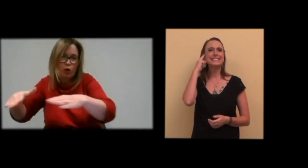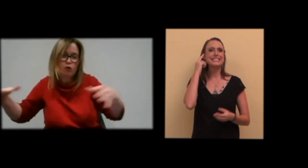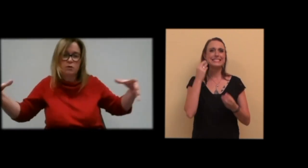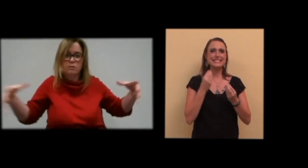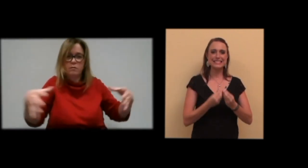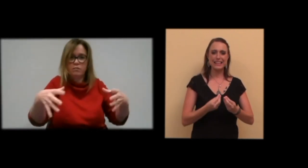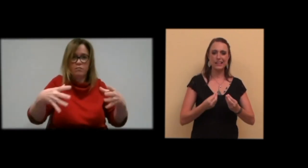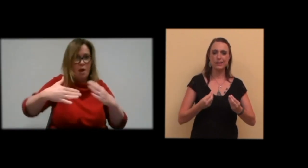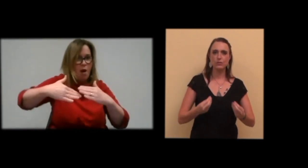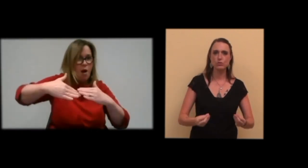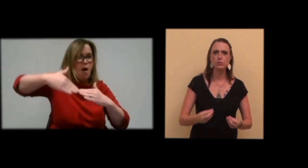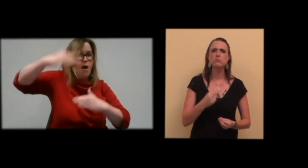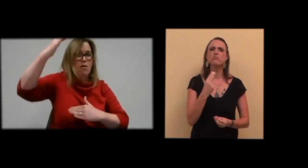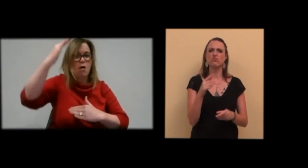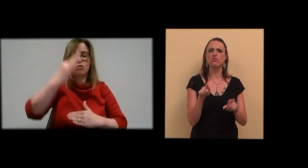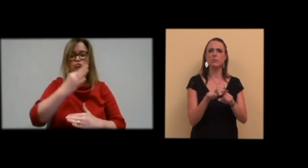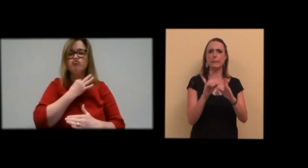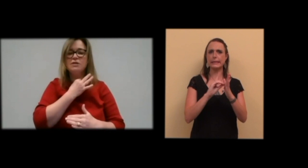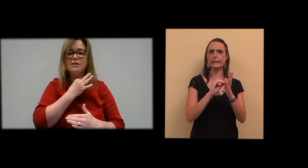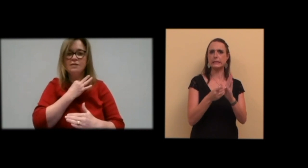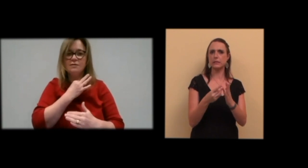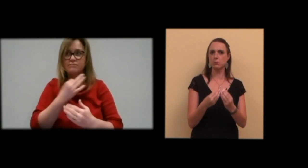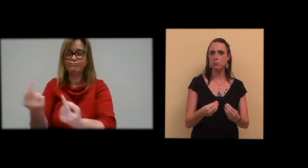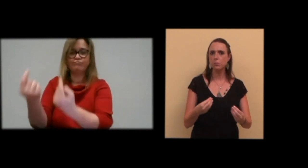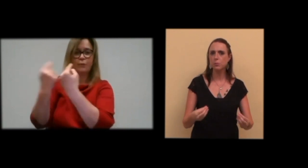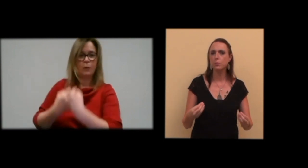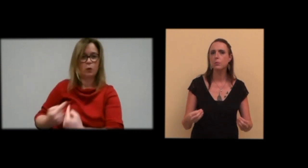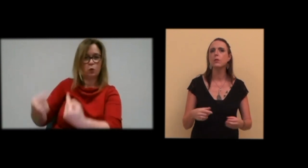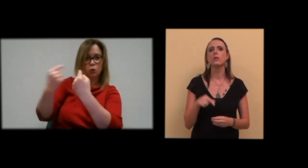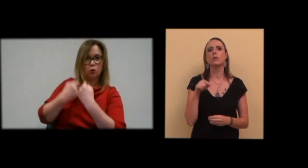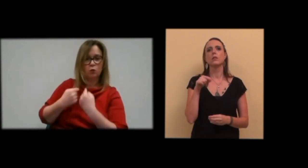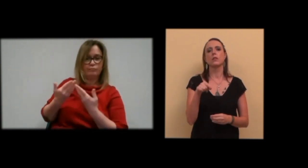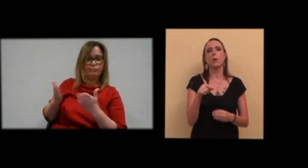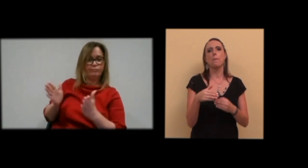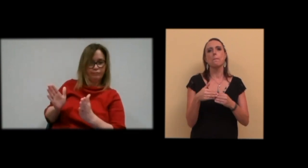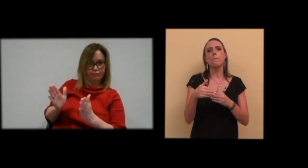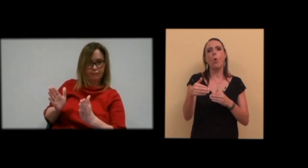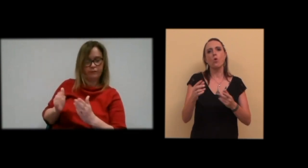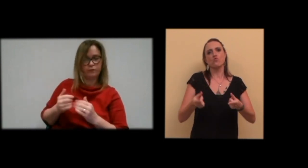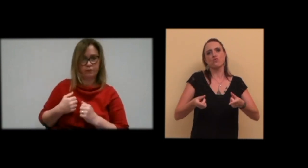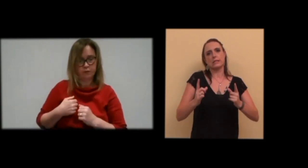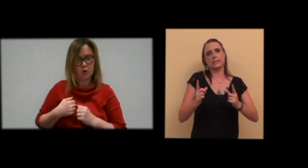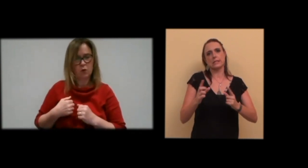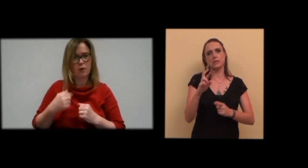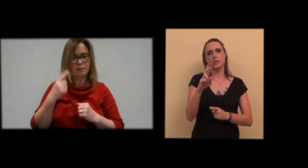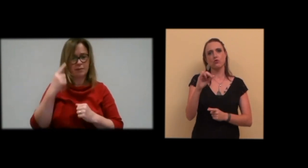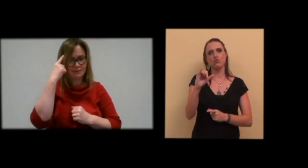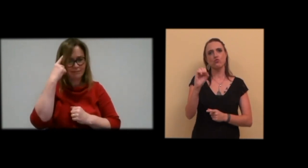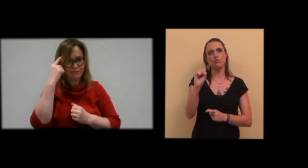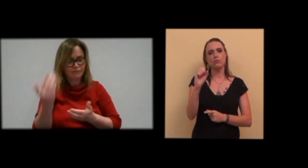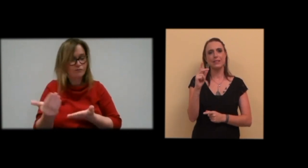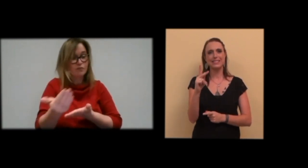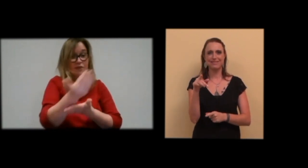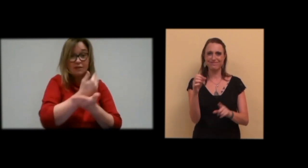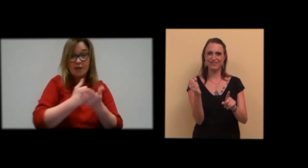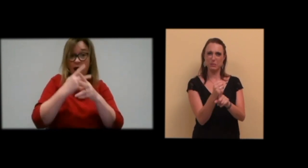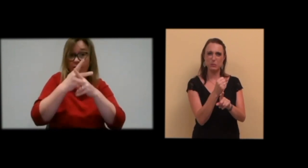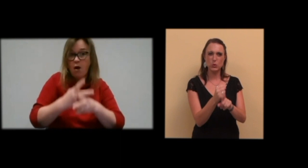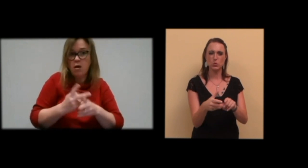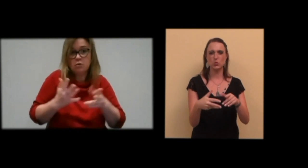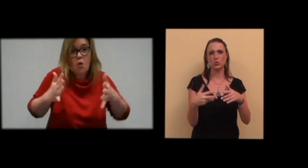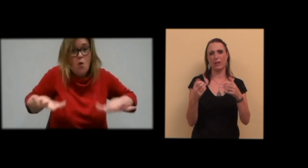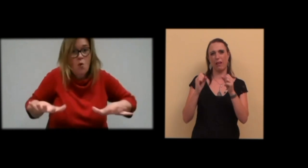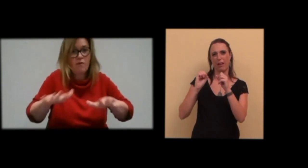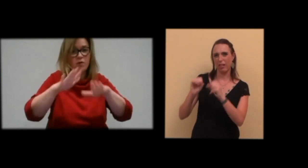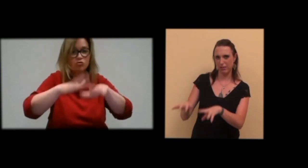So when we're looking at deaf children, also disabled children, they are overall at a higher risk